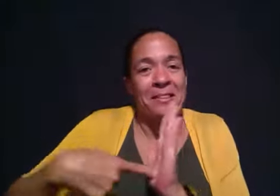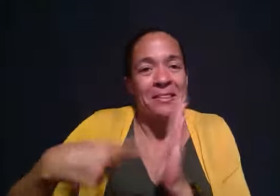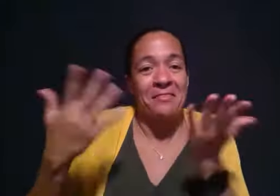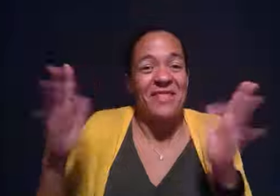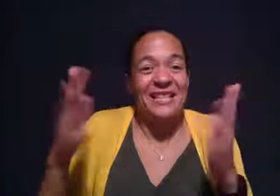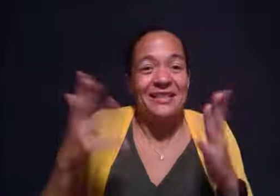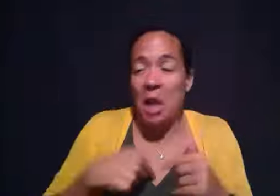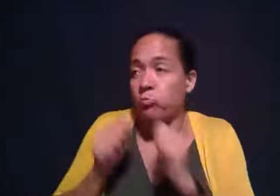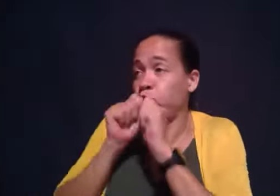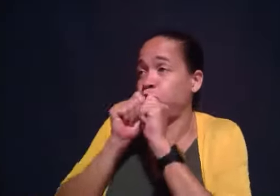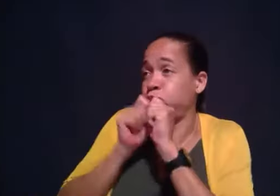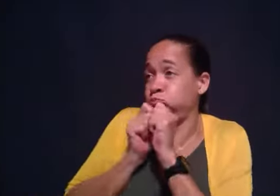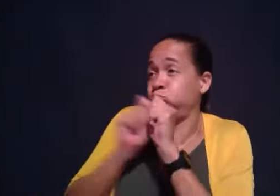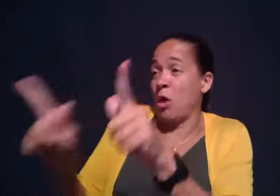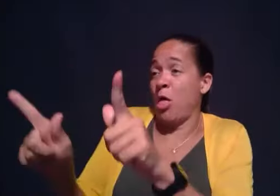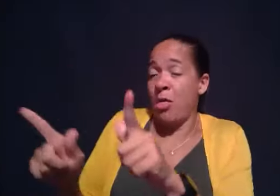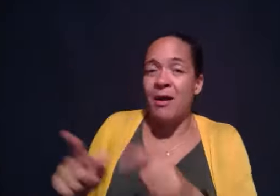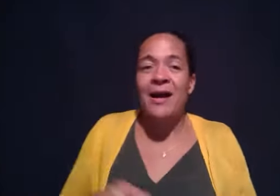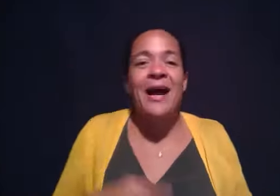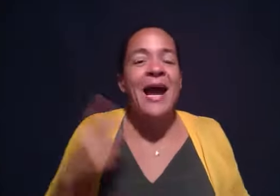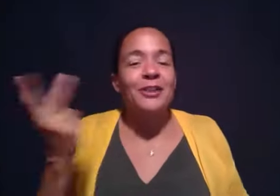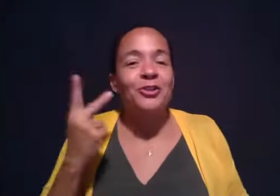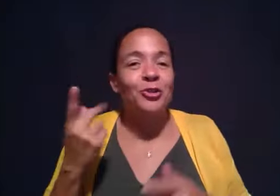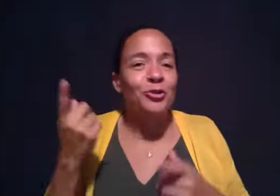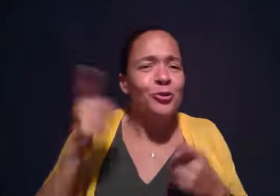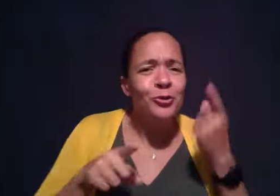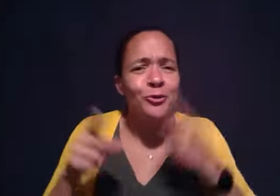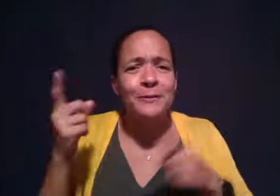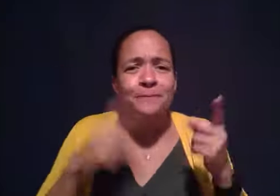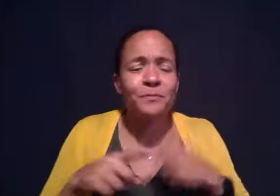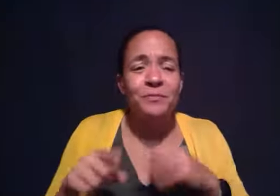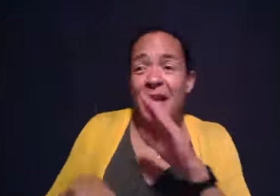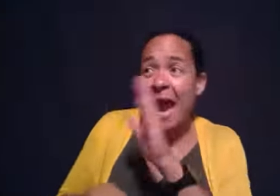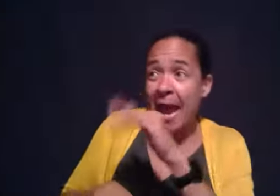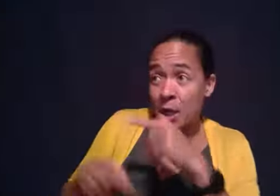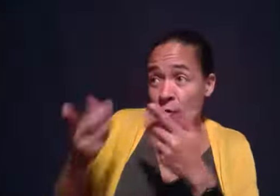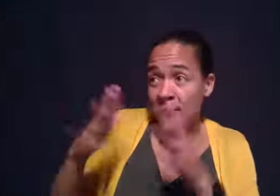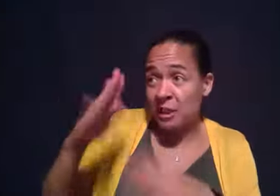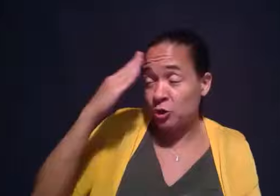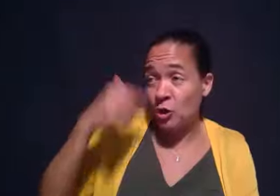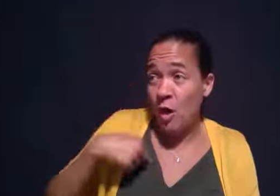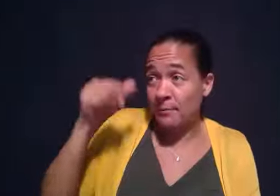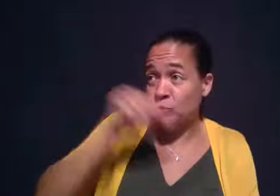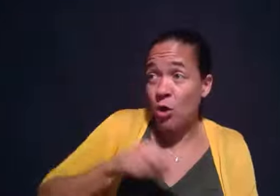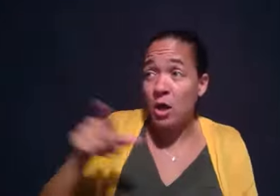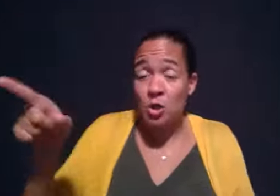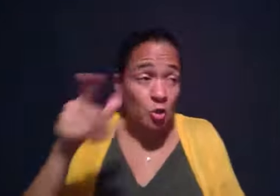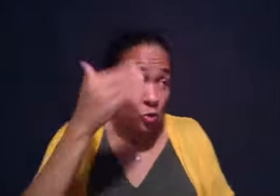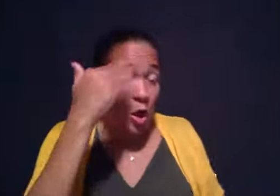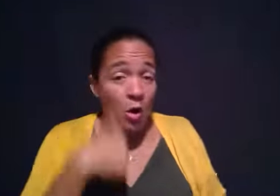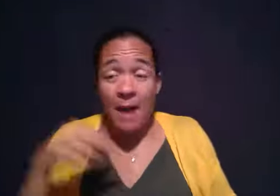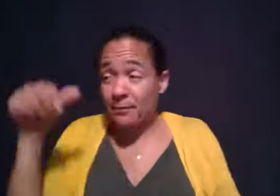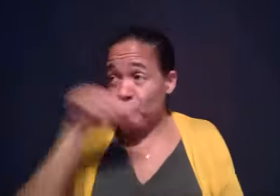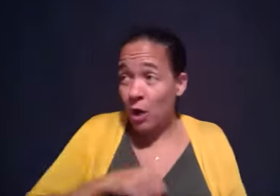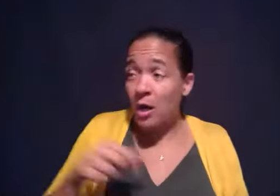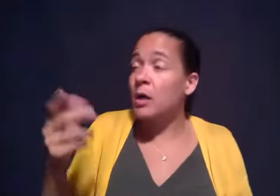And then we played Let's Make a Deal. And I said, hey, you know I'm drunk and I know I'm drunk. So how about we do that pen thing and you just take me to jail?